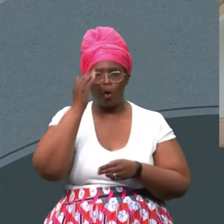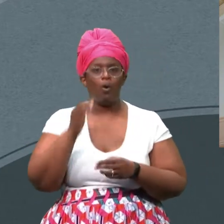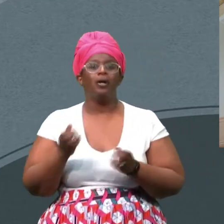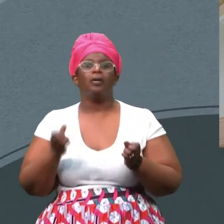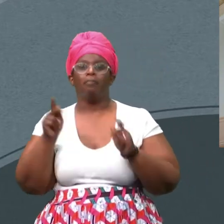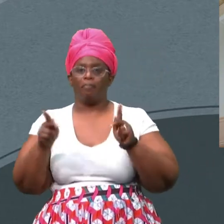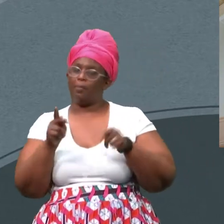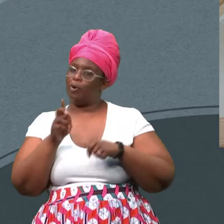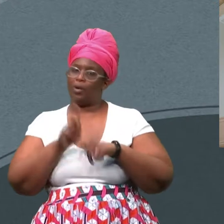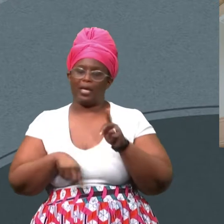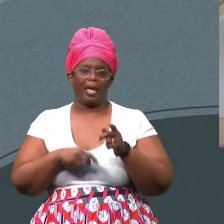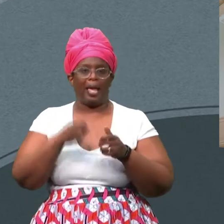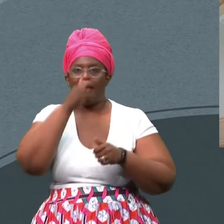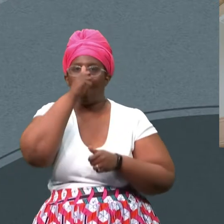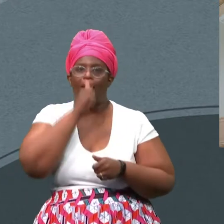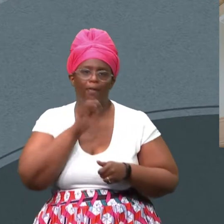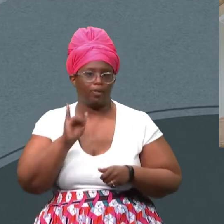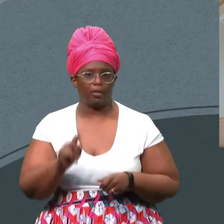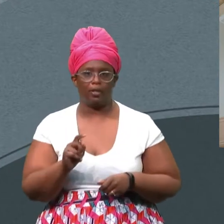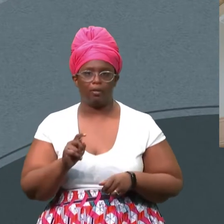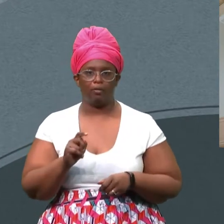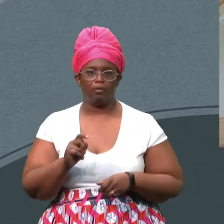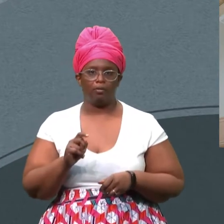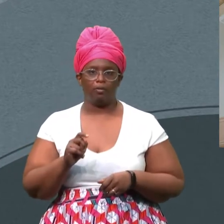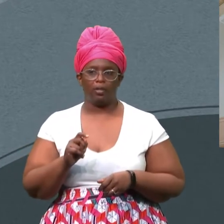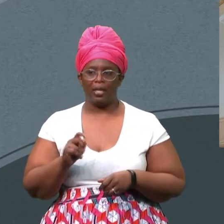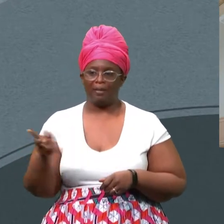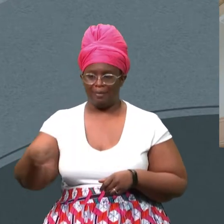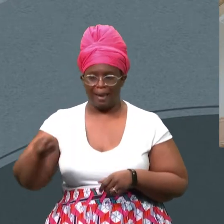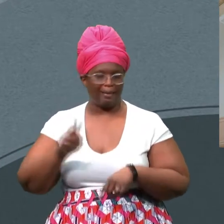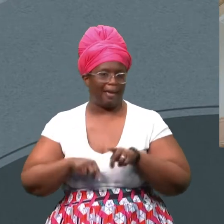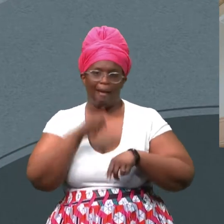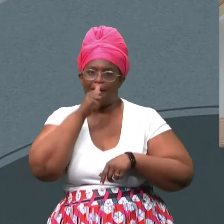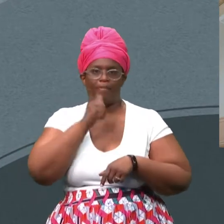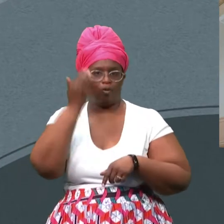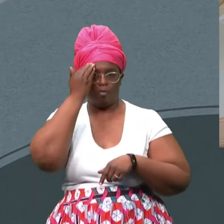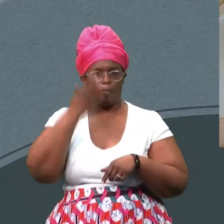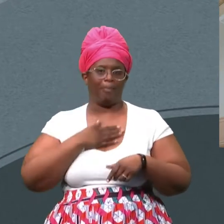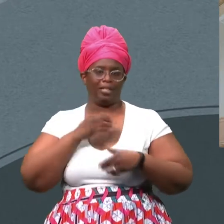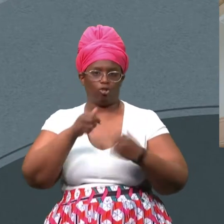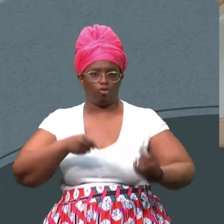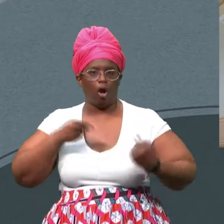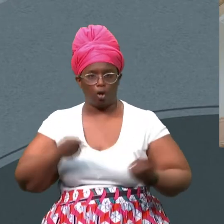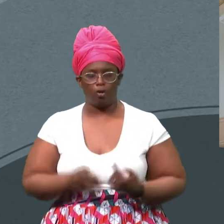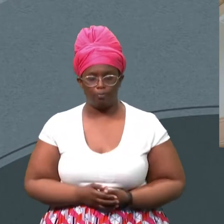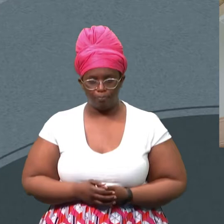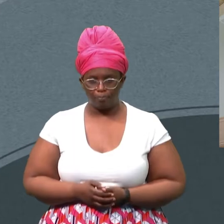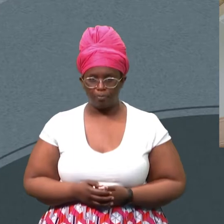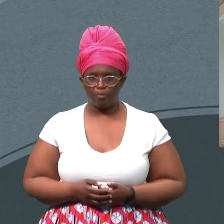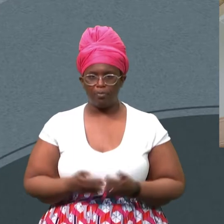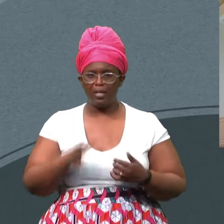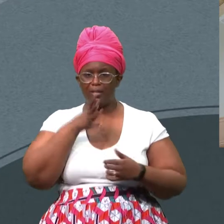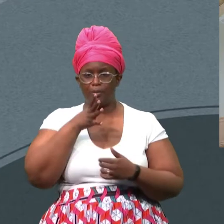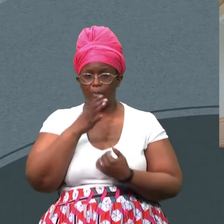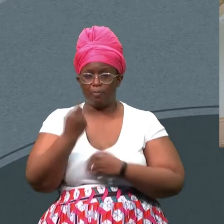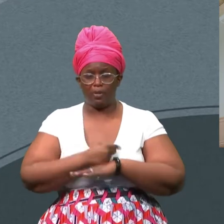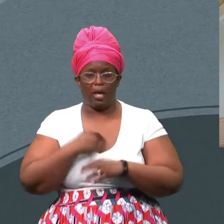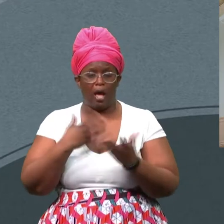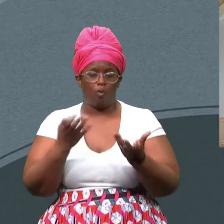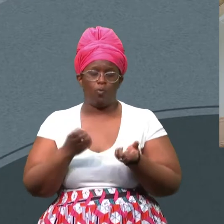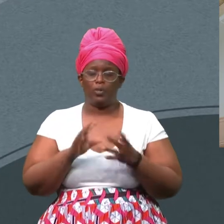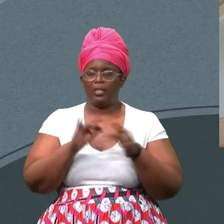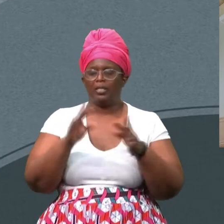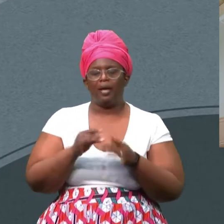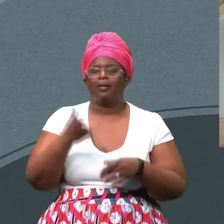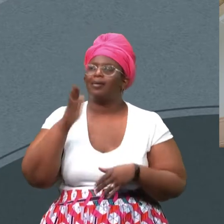I'm struggling with what I'm struggling with. And y'all, I want to take a moment on this Mother's Day to say, God, thank you for the